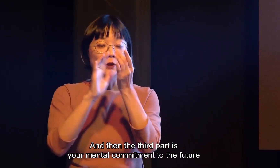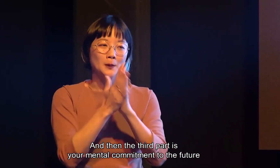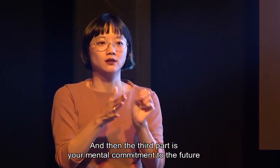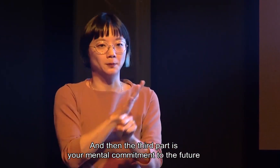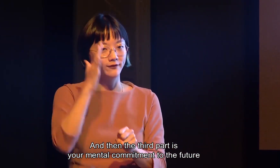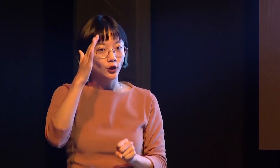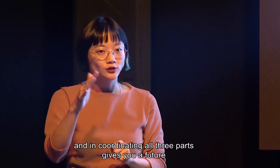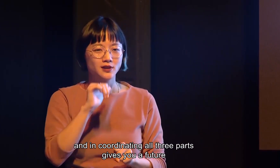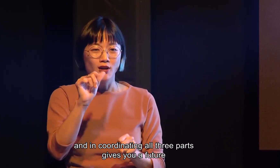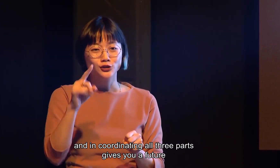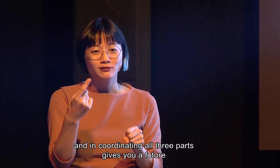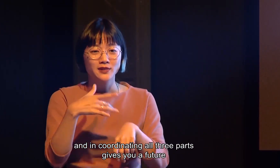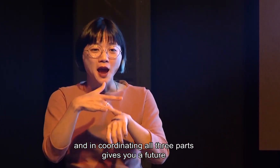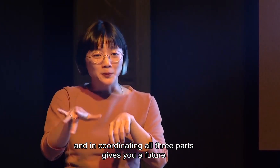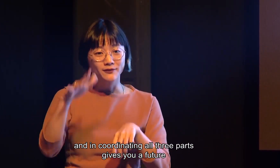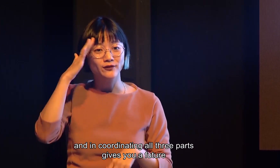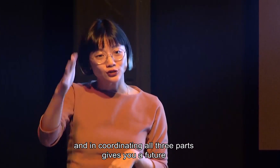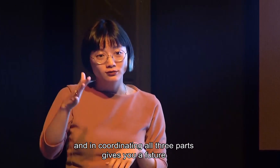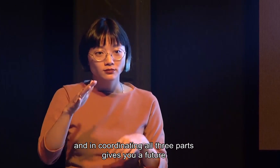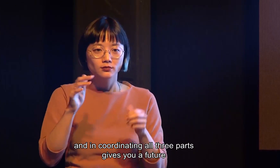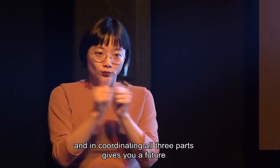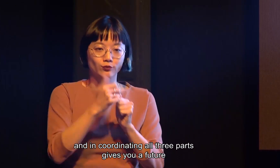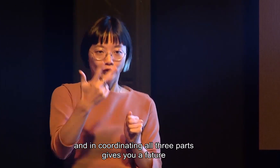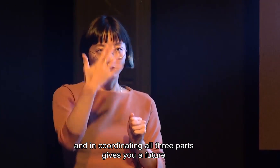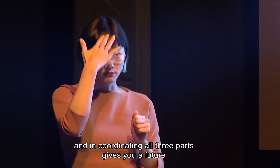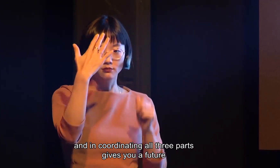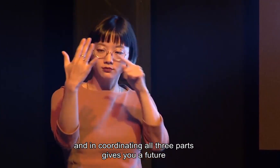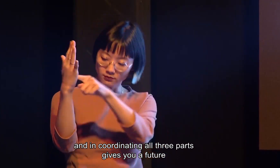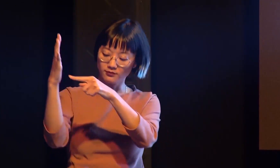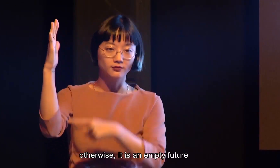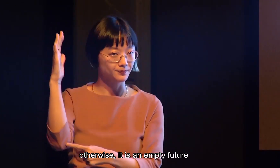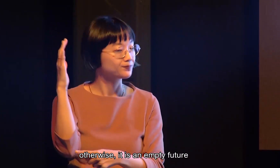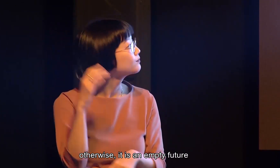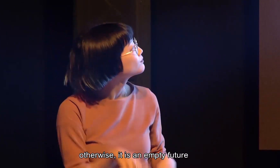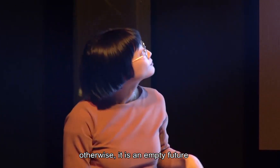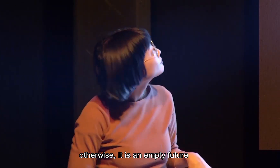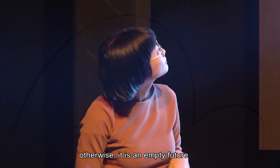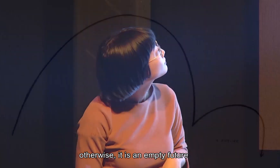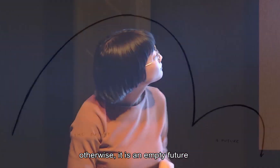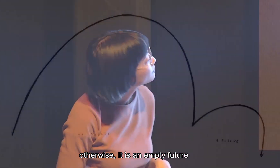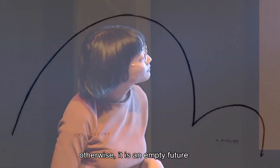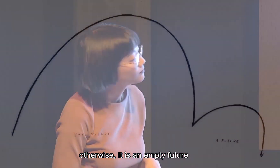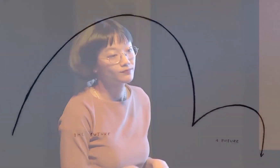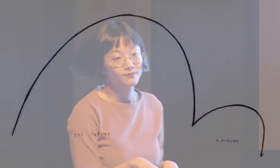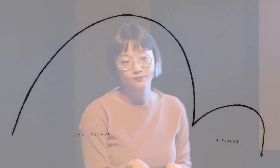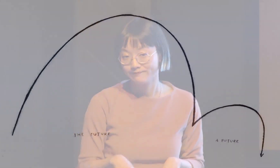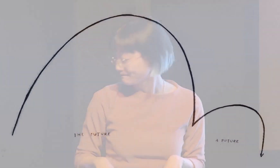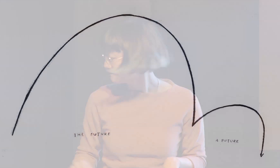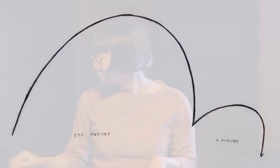the future. And in coordinating all 3 parts gives you a future. Otherwise, it's an empty future.